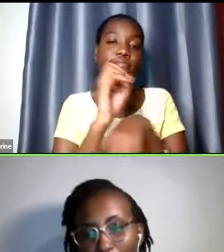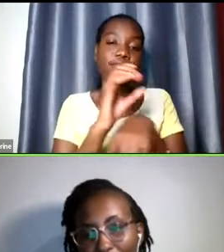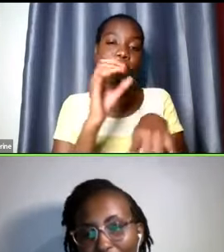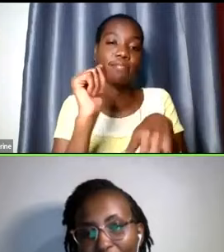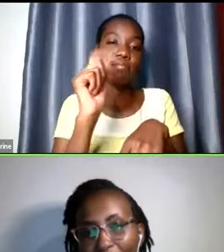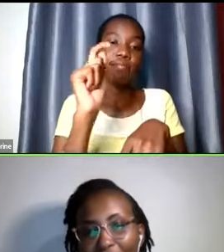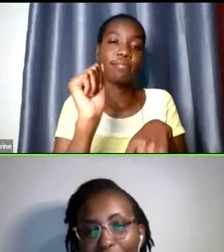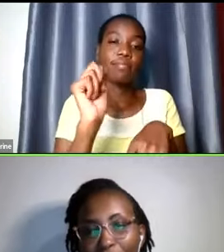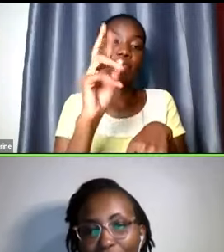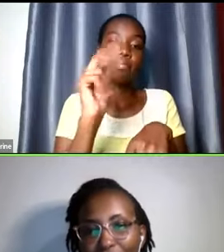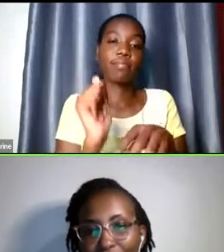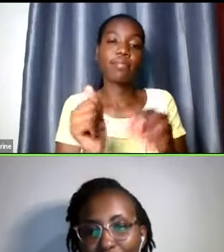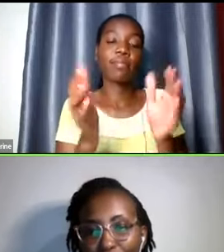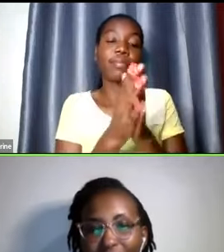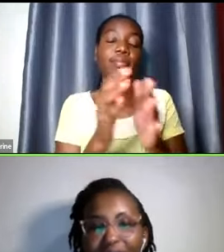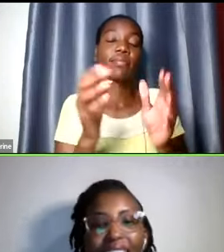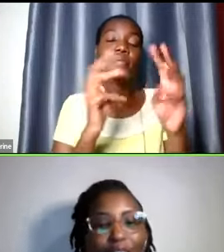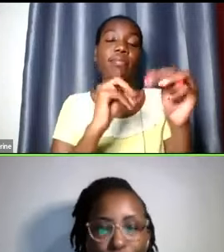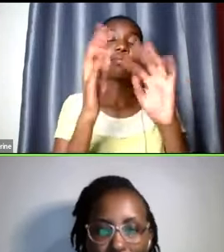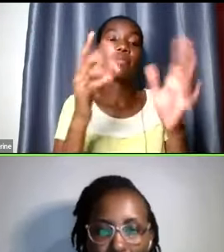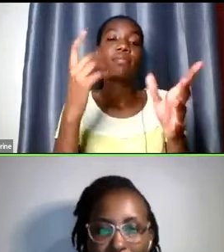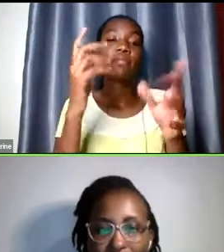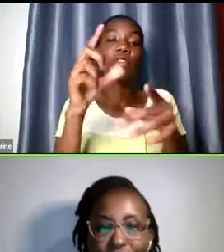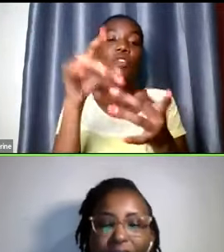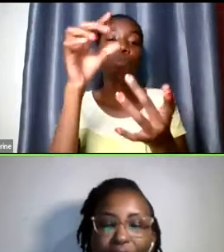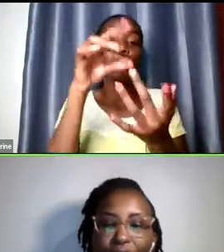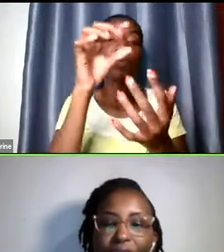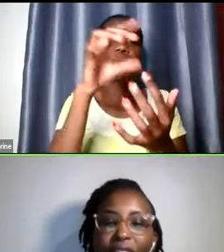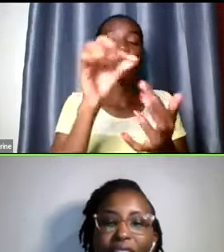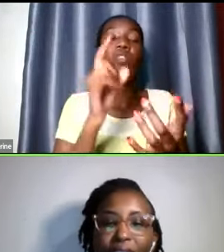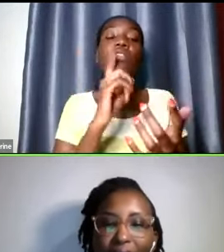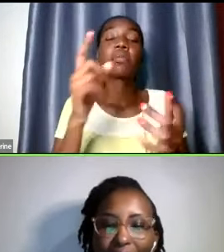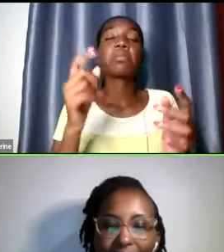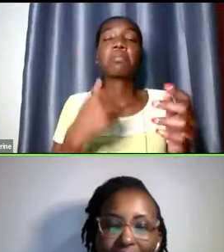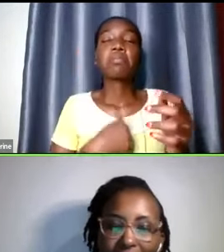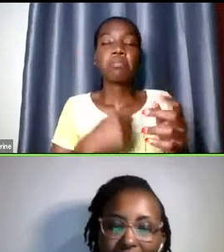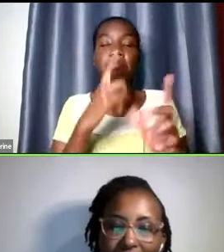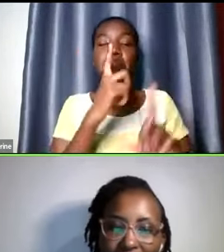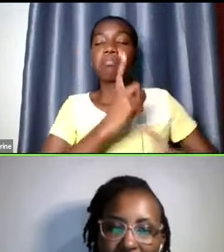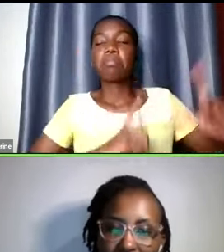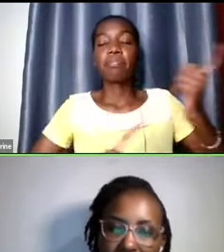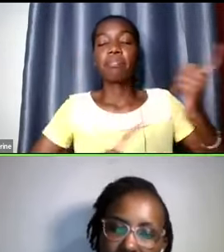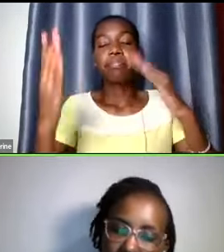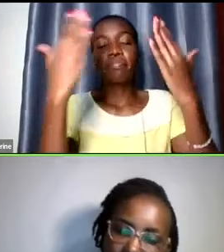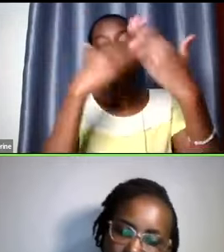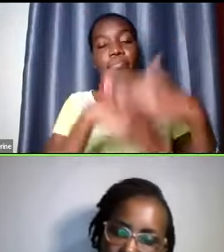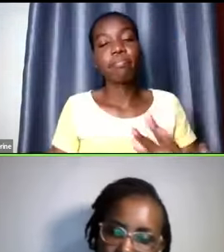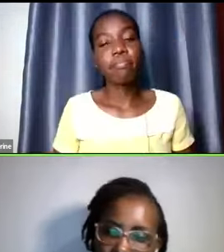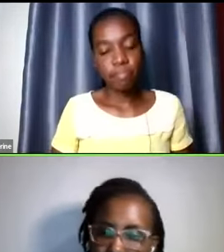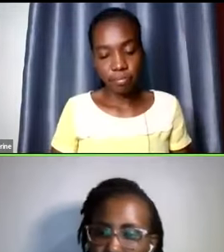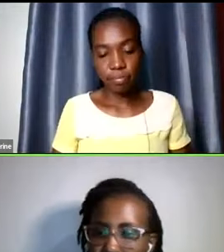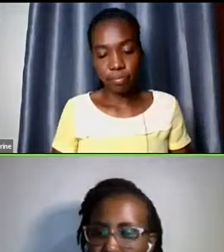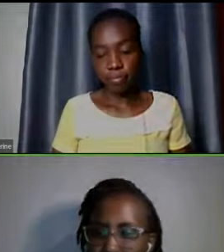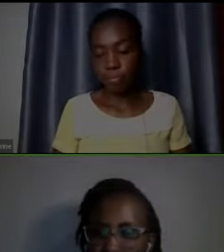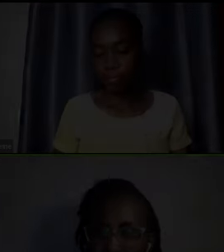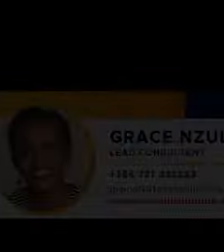most people refer to me as moderator of choice. It's always a pleasure. Have yourselves a lovely, lovely, lovely night.